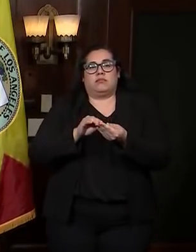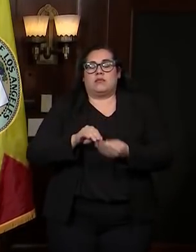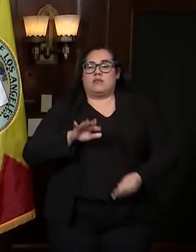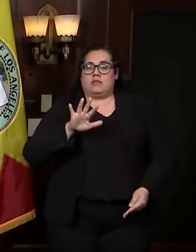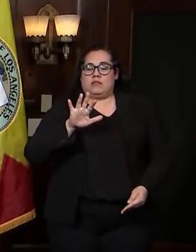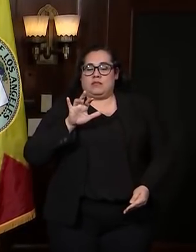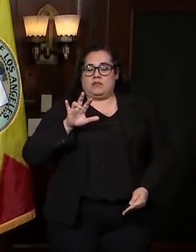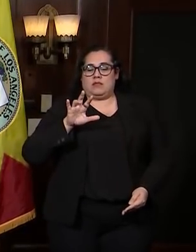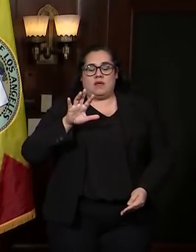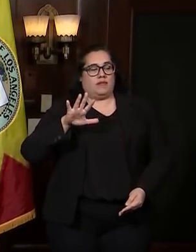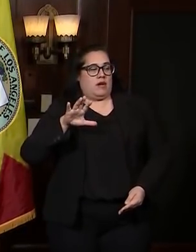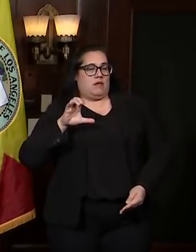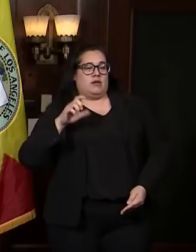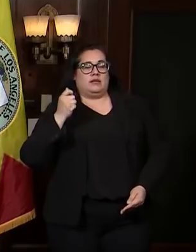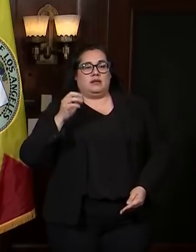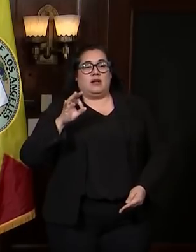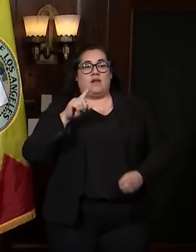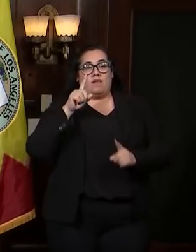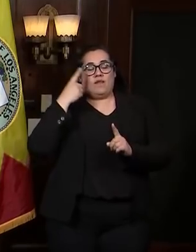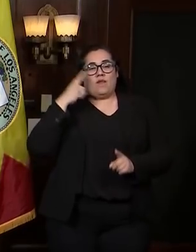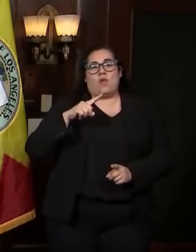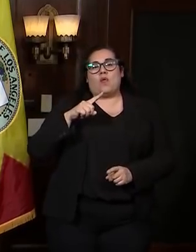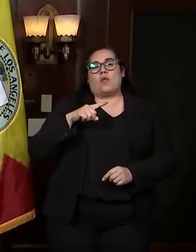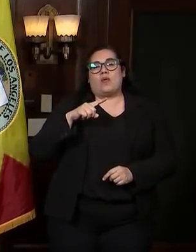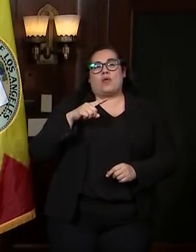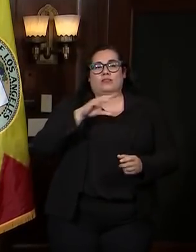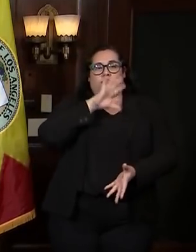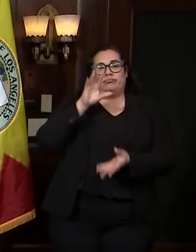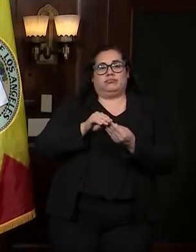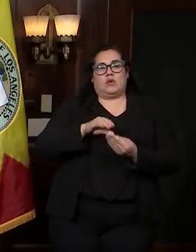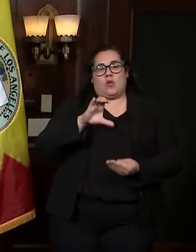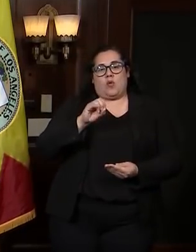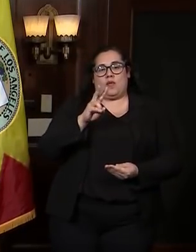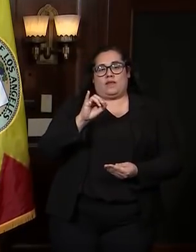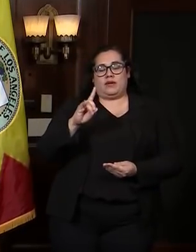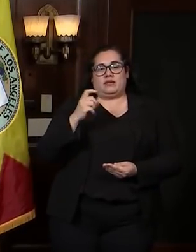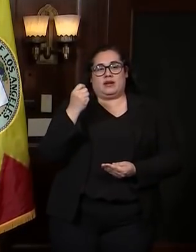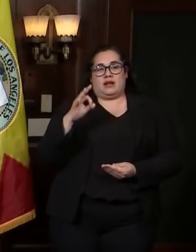de COVID-19, llegando a